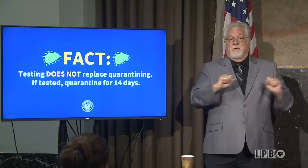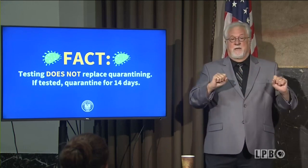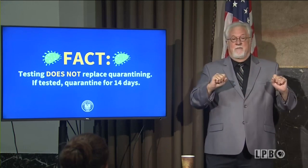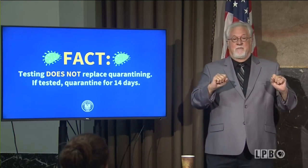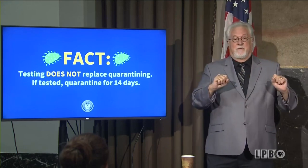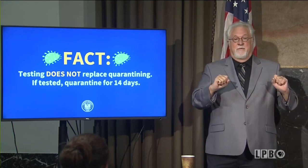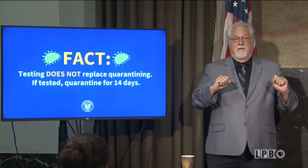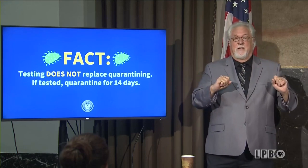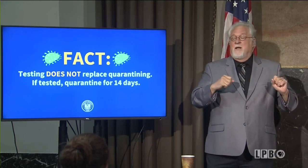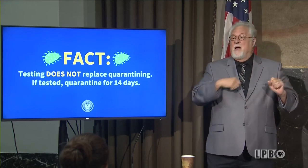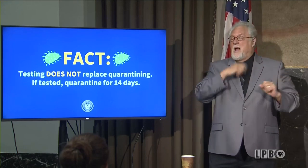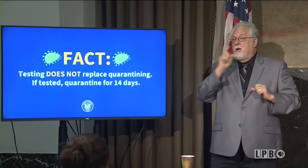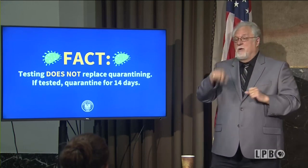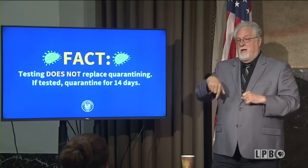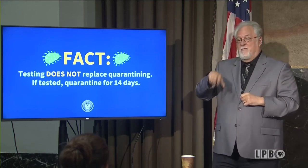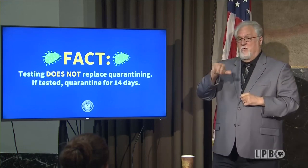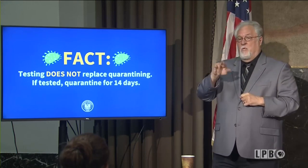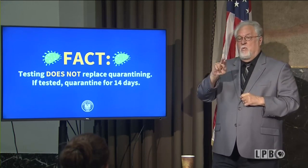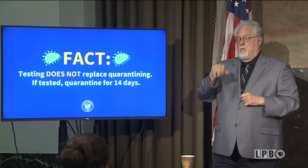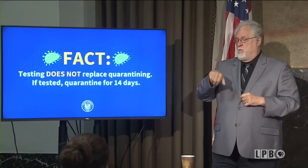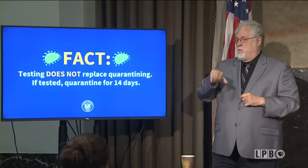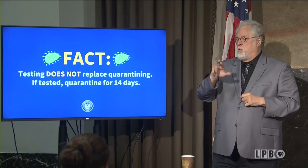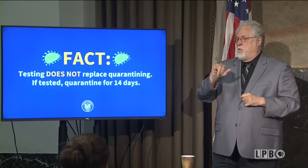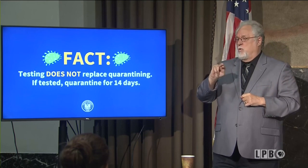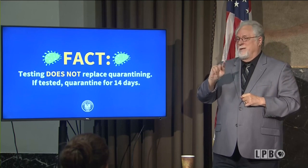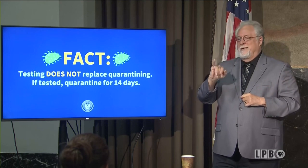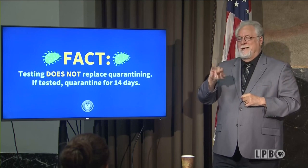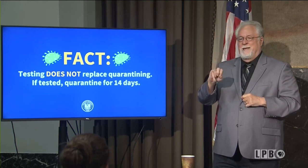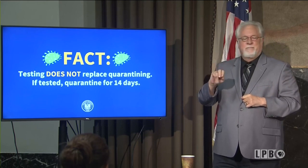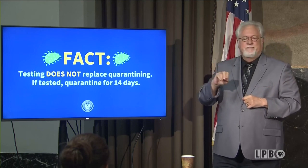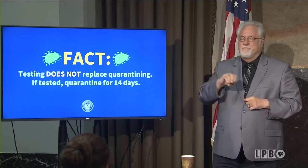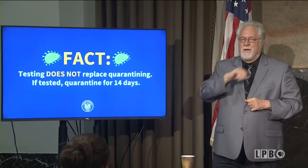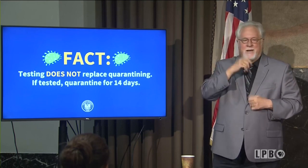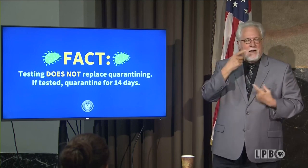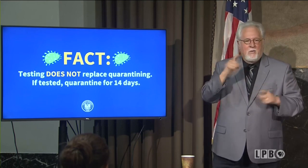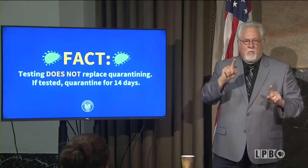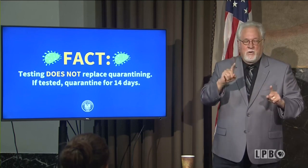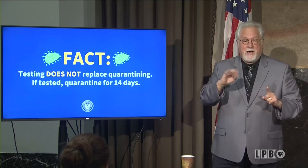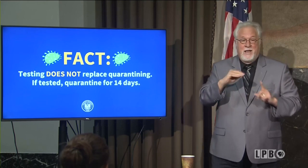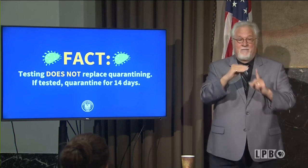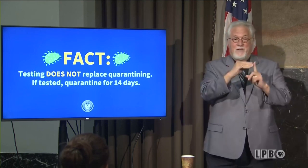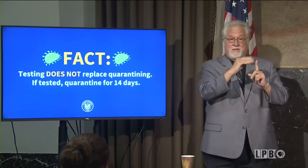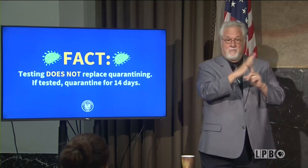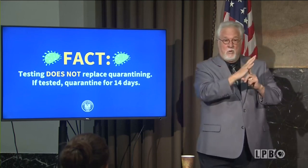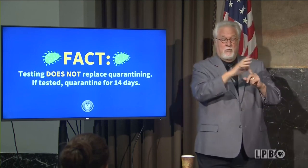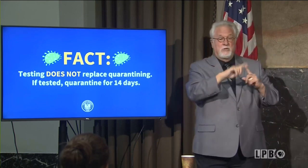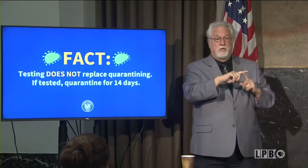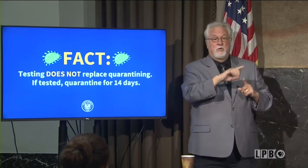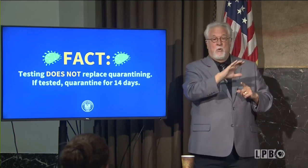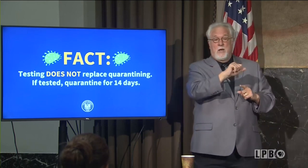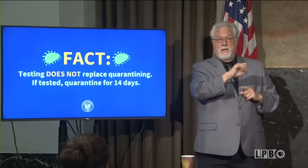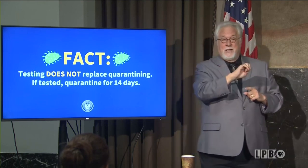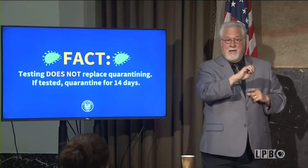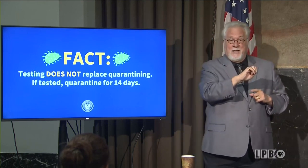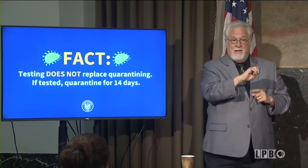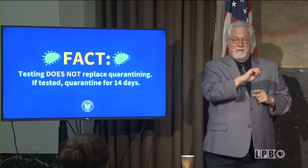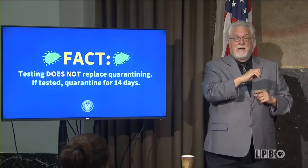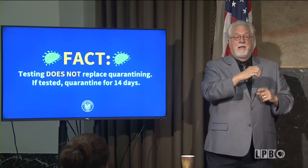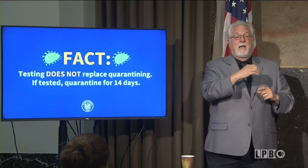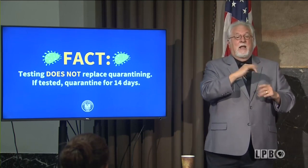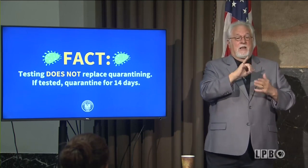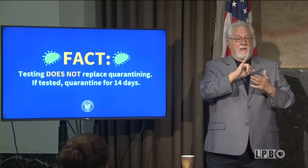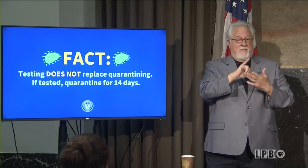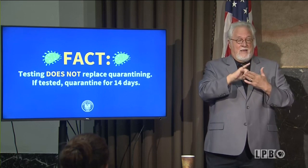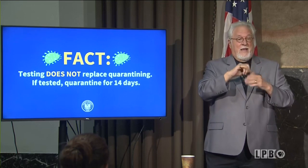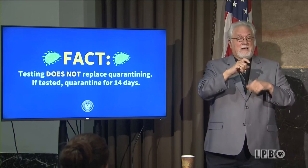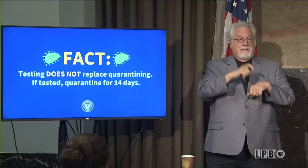of the 14-day quarantine, and that doesn't work, because if you've been exposed to an active case, there's time for that